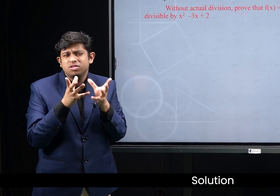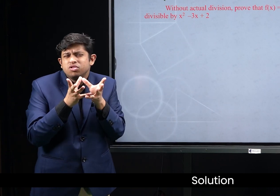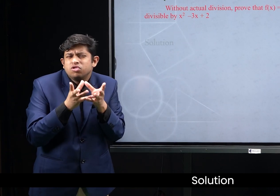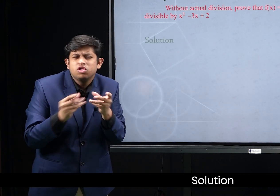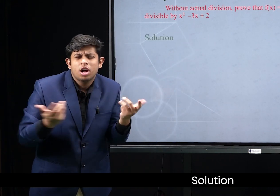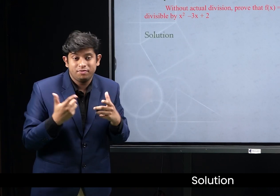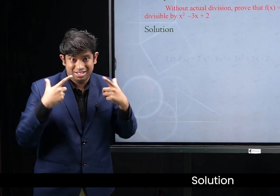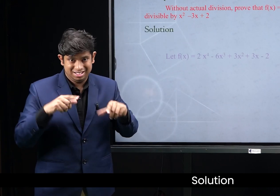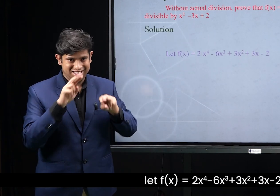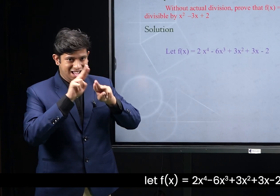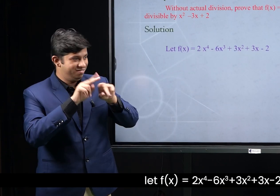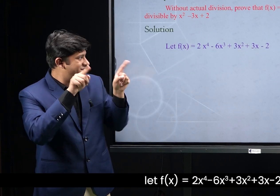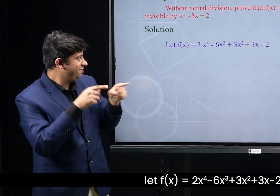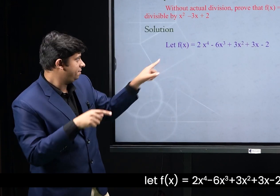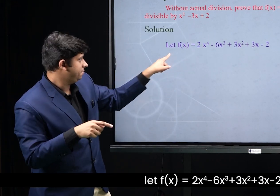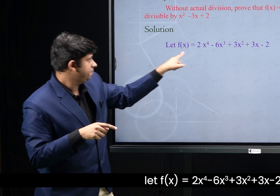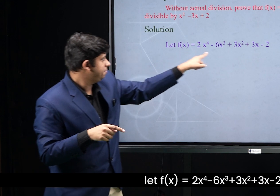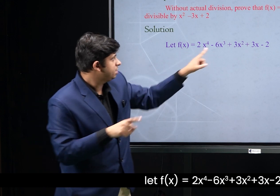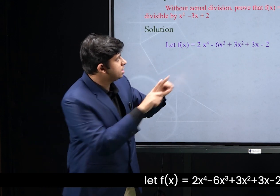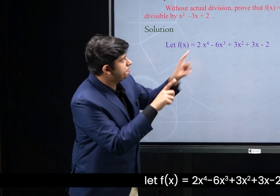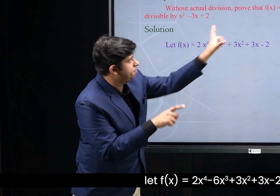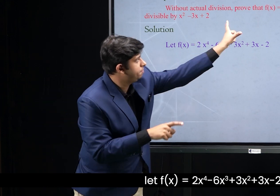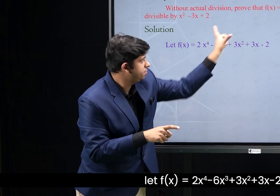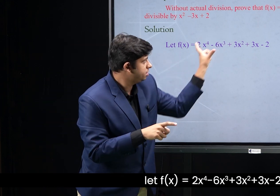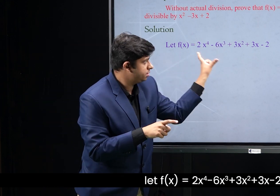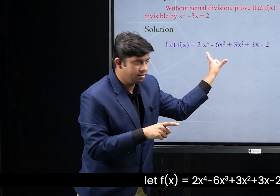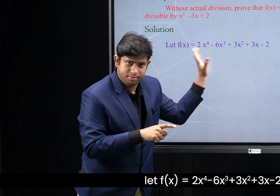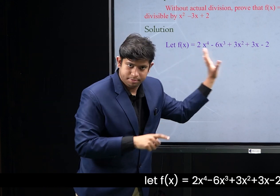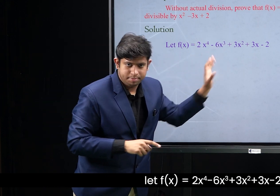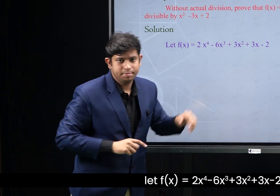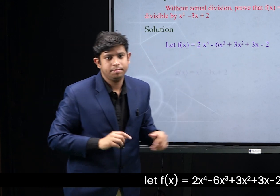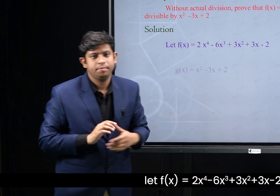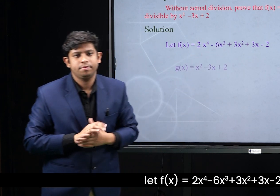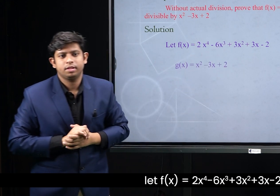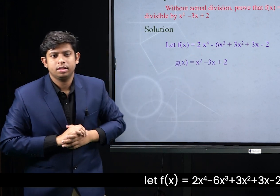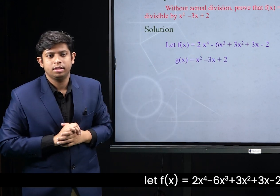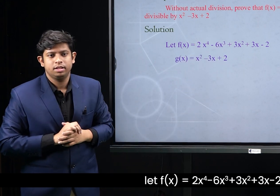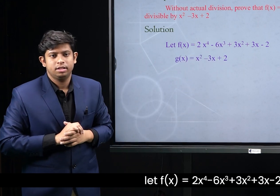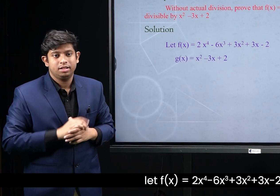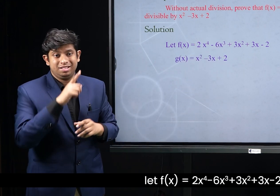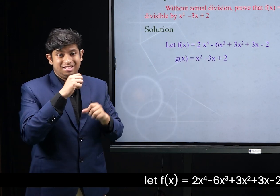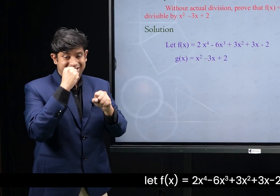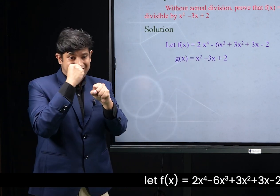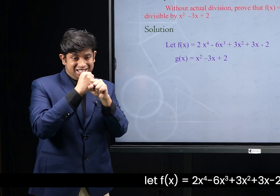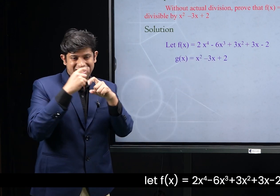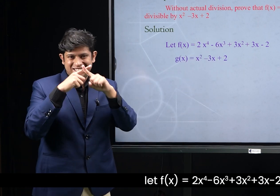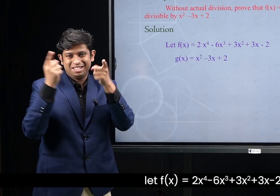Solution. Let f of x is equal to 2x power 4 minus 6x cube plus 3x square plus 3x minus 2.